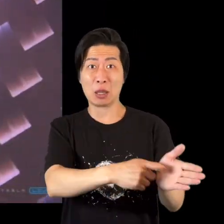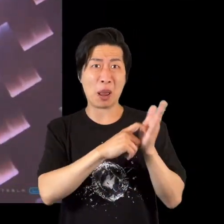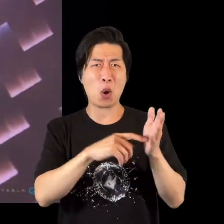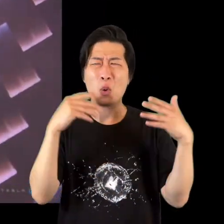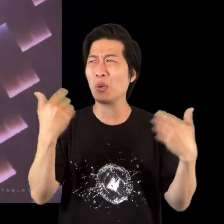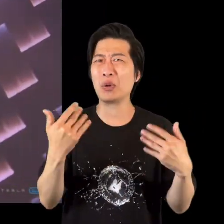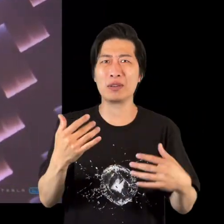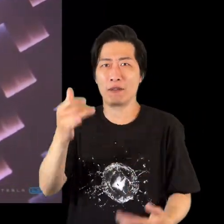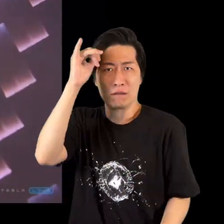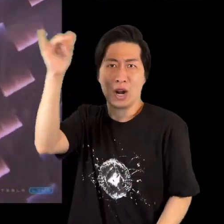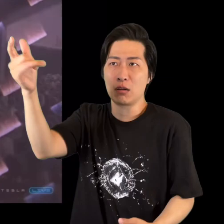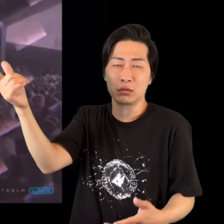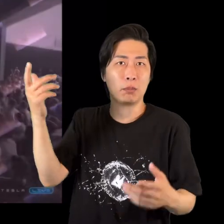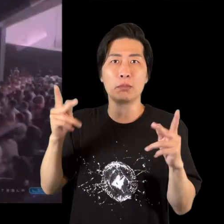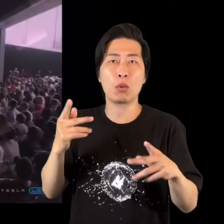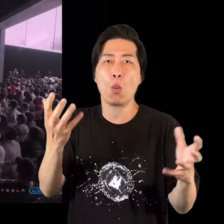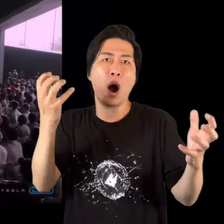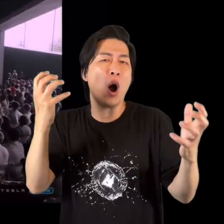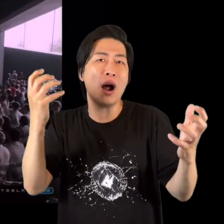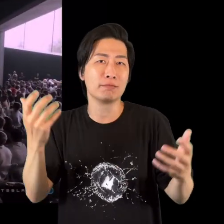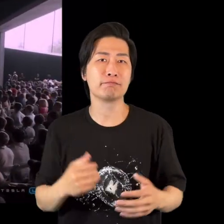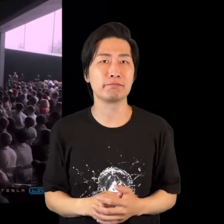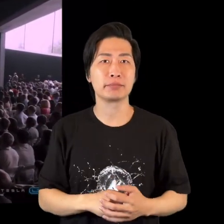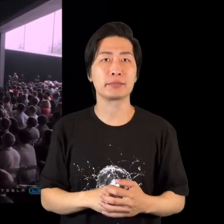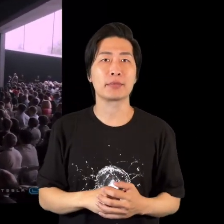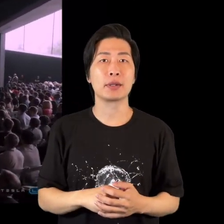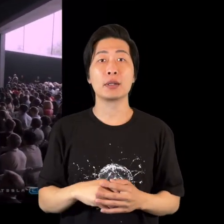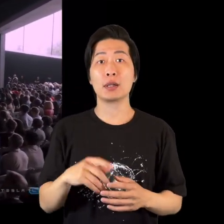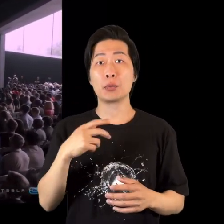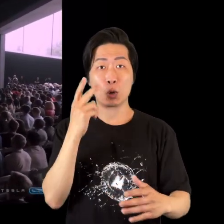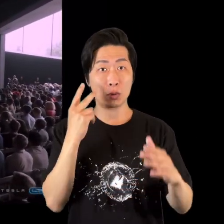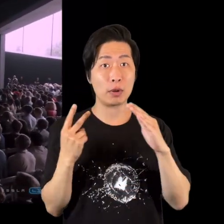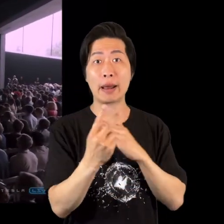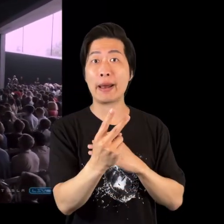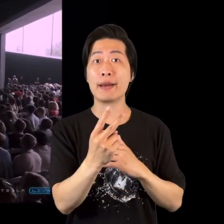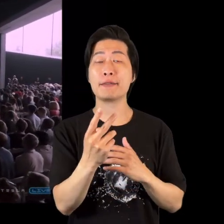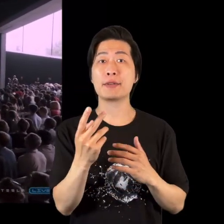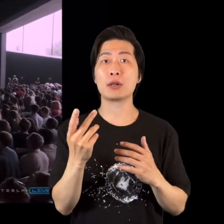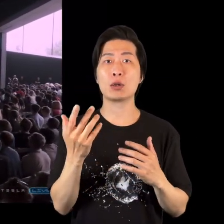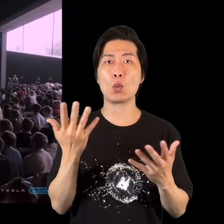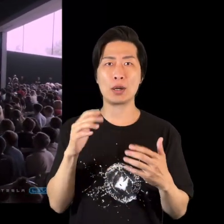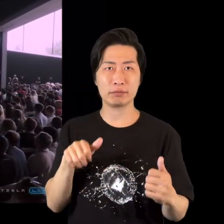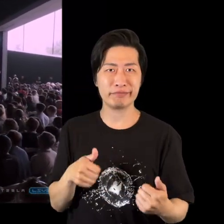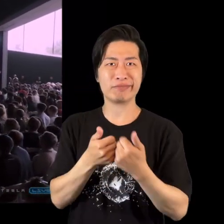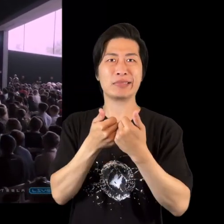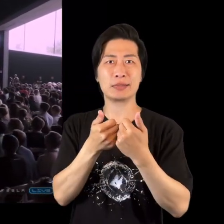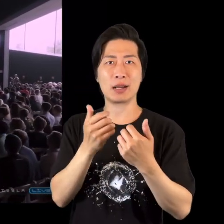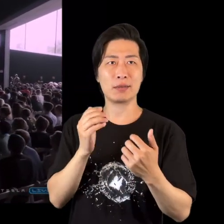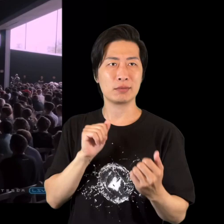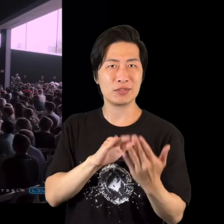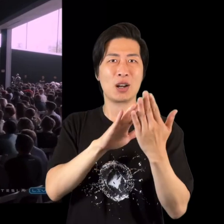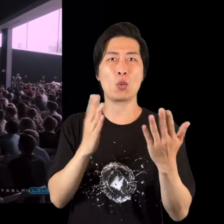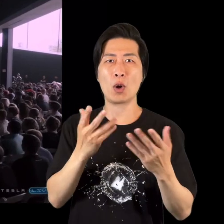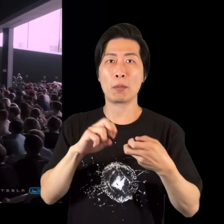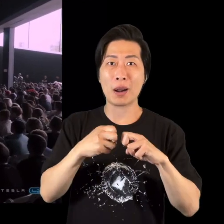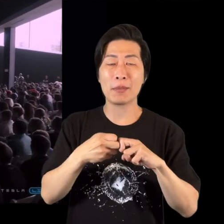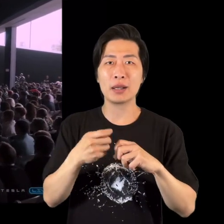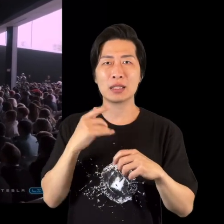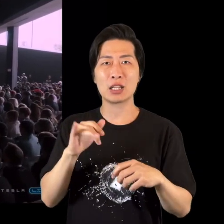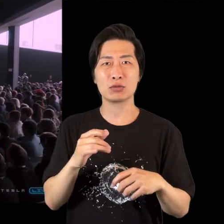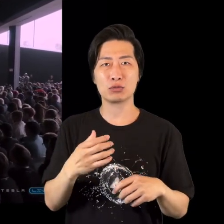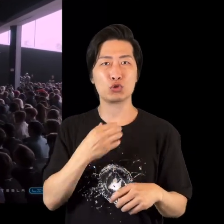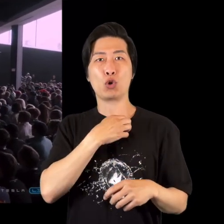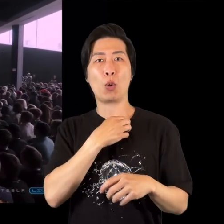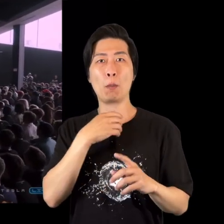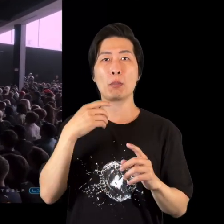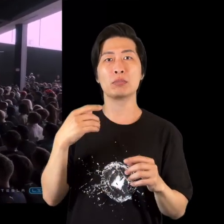is like quasi-infinite here. As we look ahead to tackle what we see as the choke points in the supply chain, one of